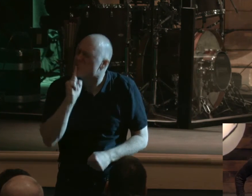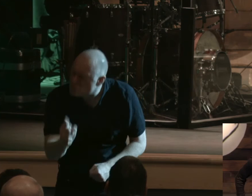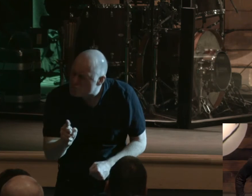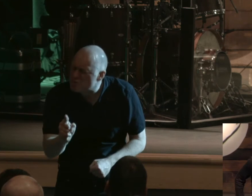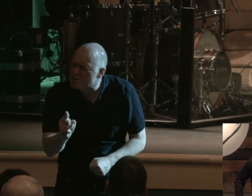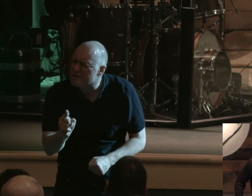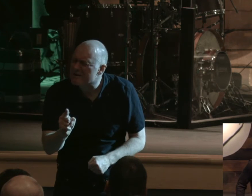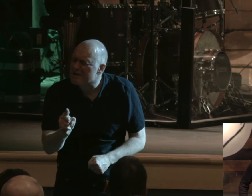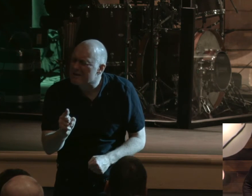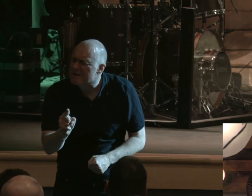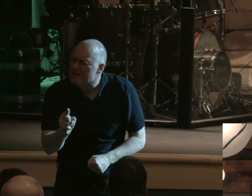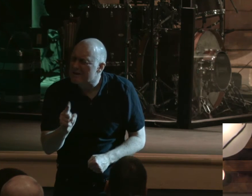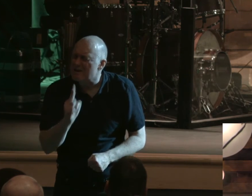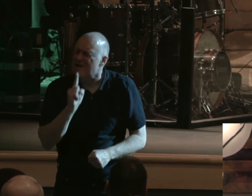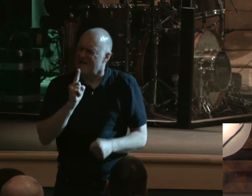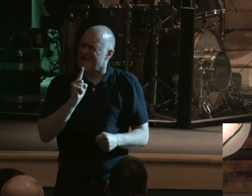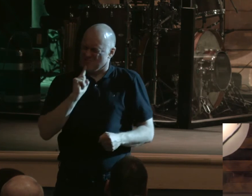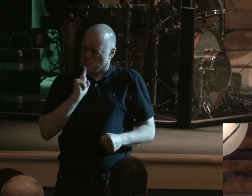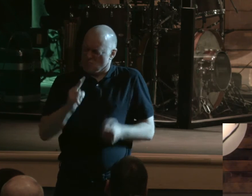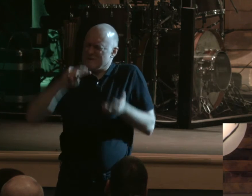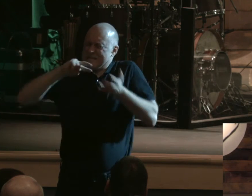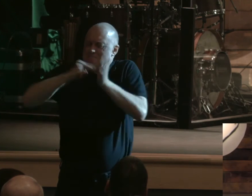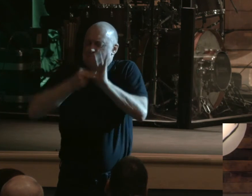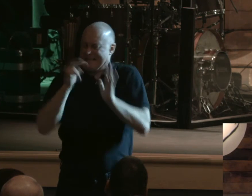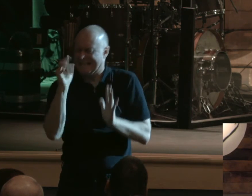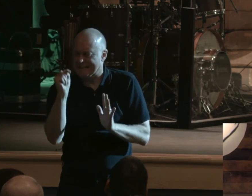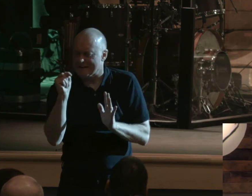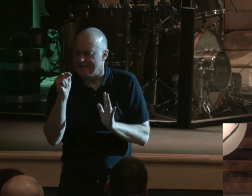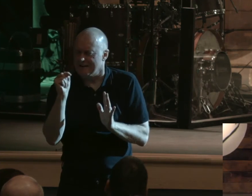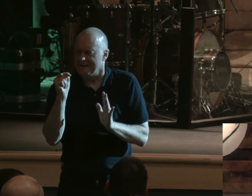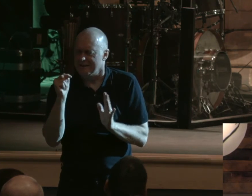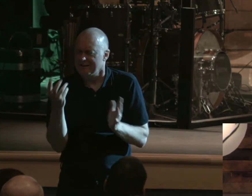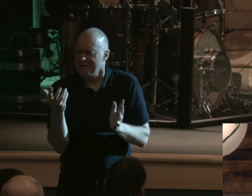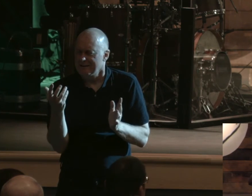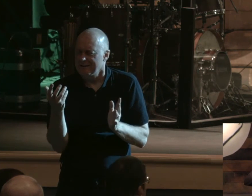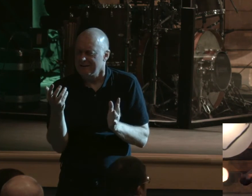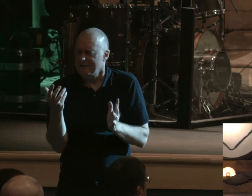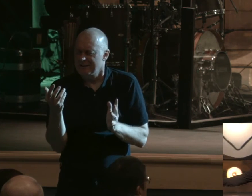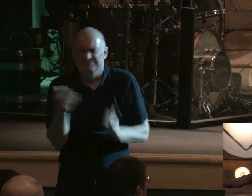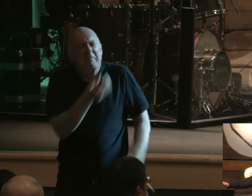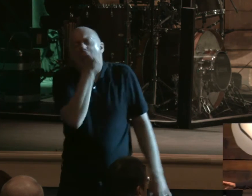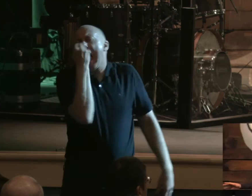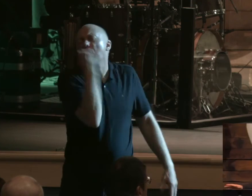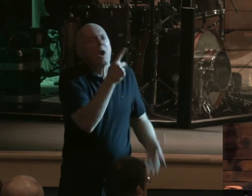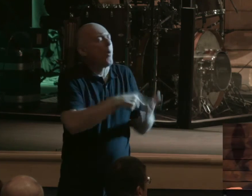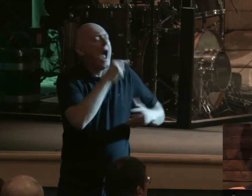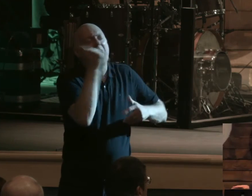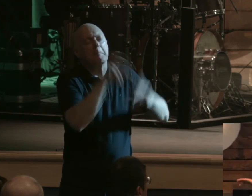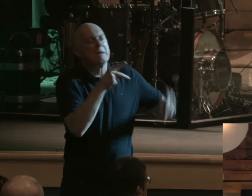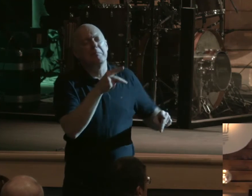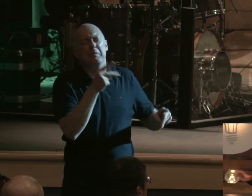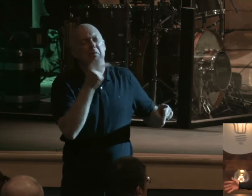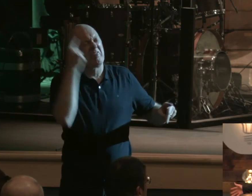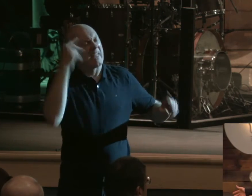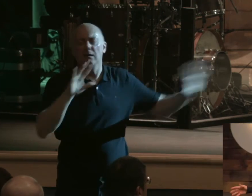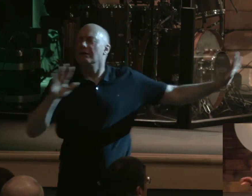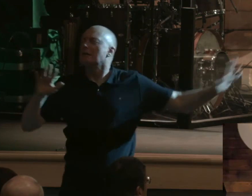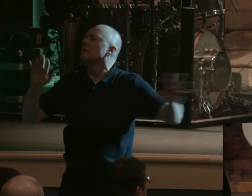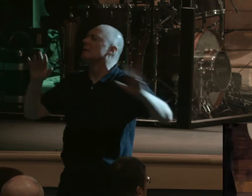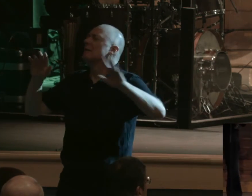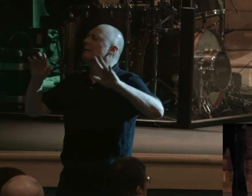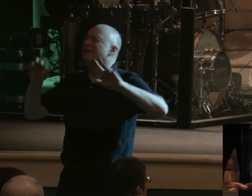truly, you mean this, and you don't care what anyone else thinks around you, because this is about the